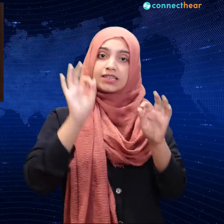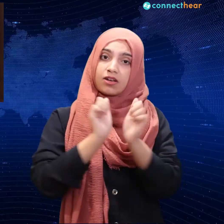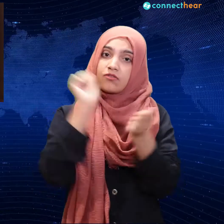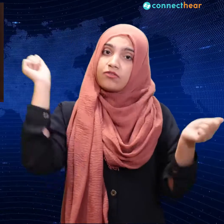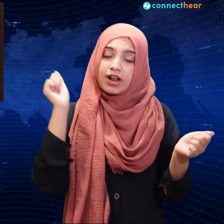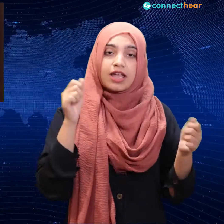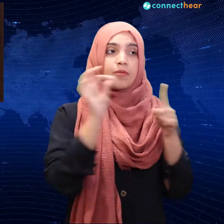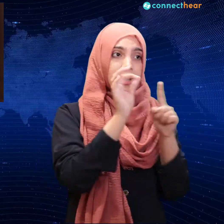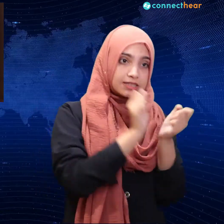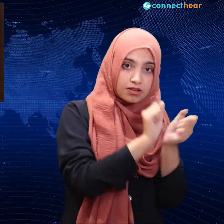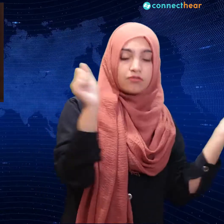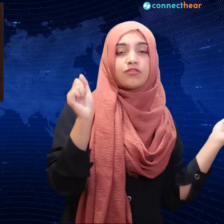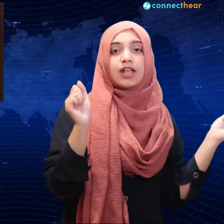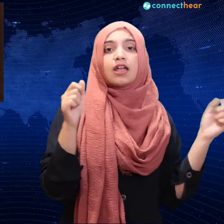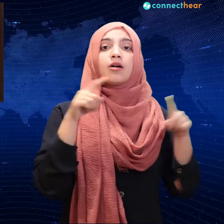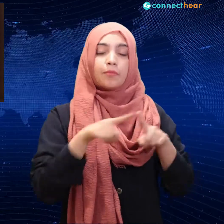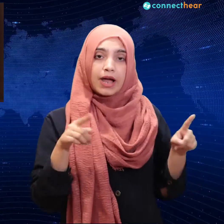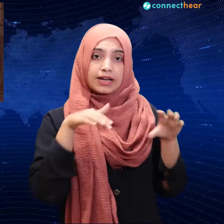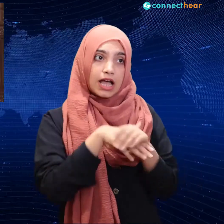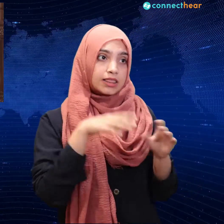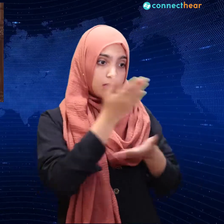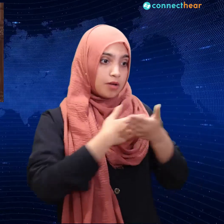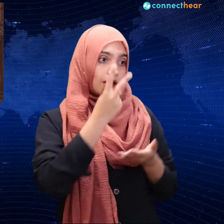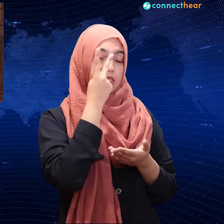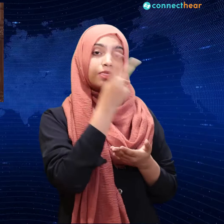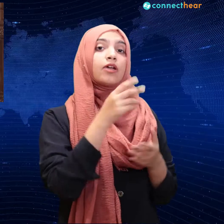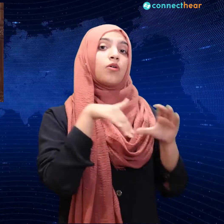So when the US leave, what am I supposed to say?